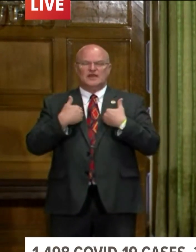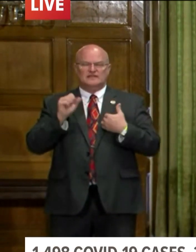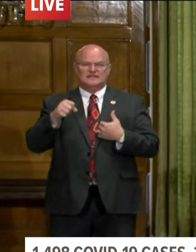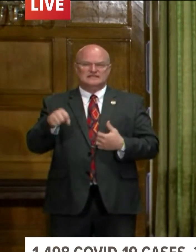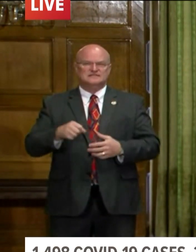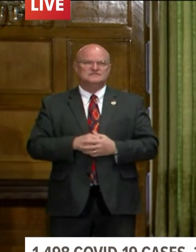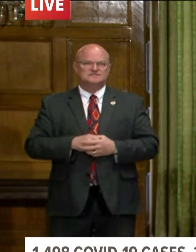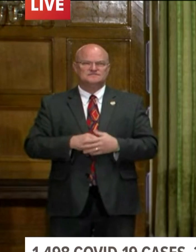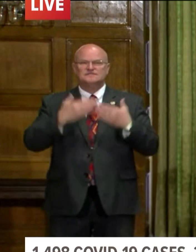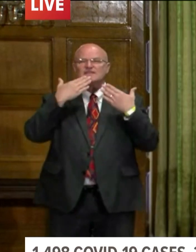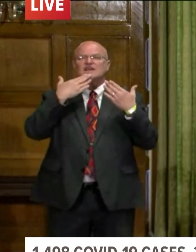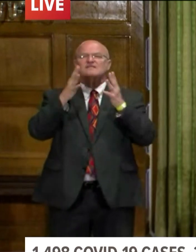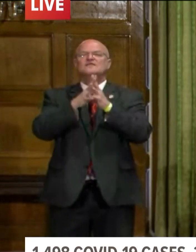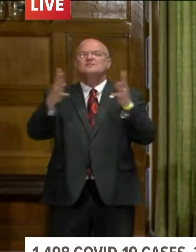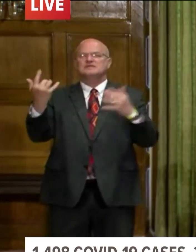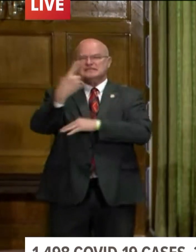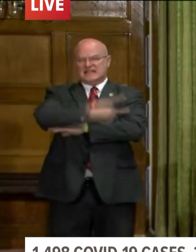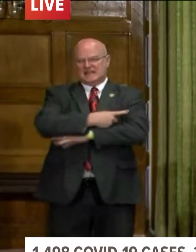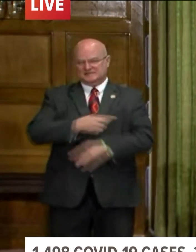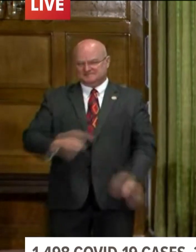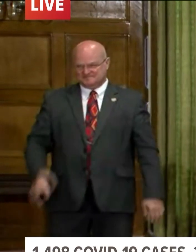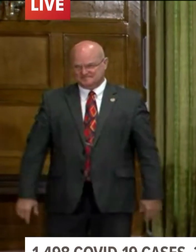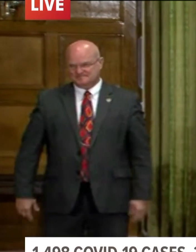have. Thank you all very much today.